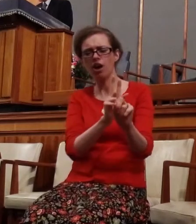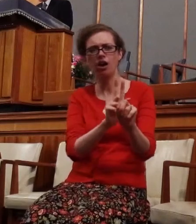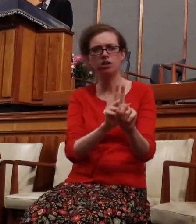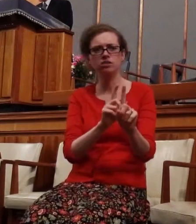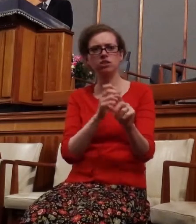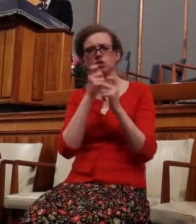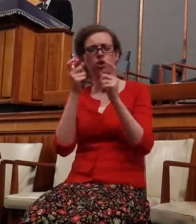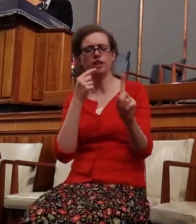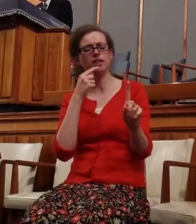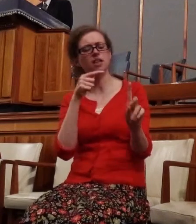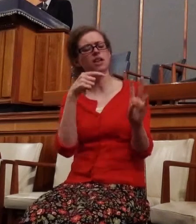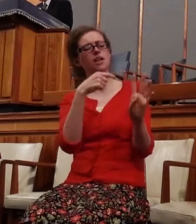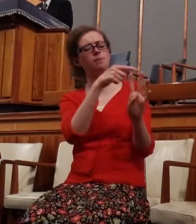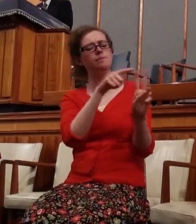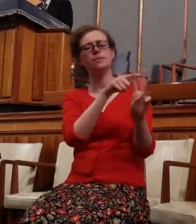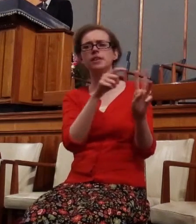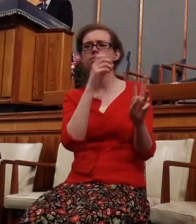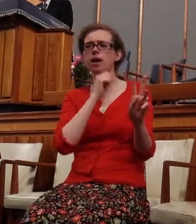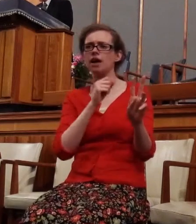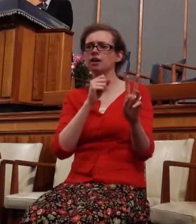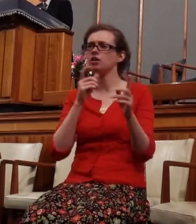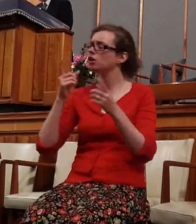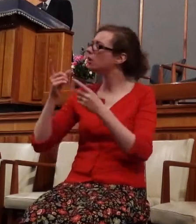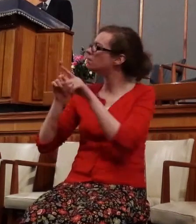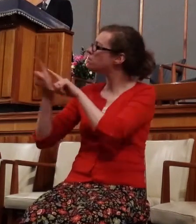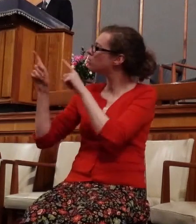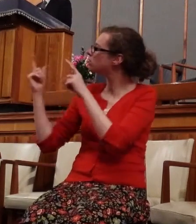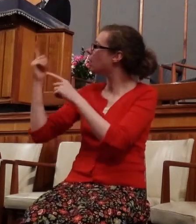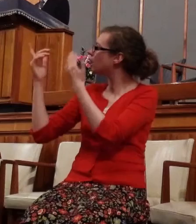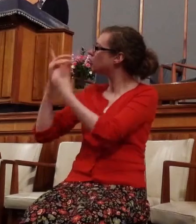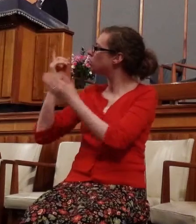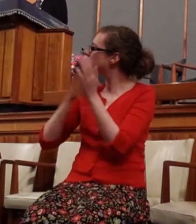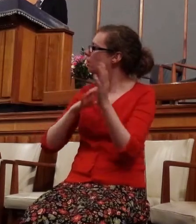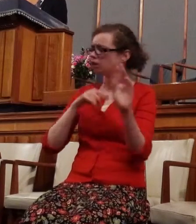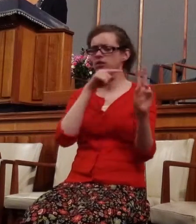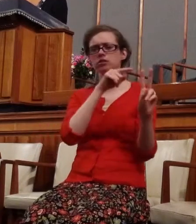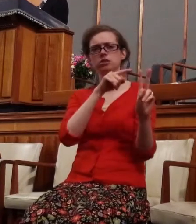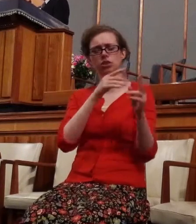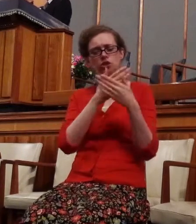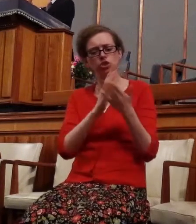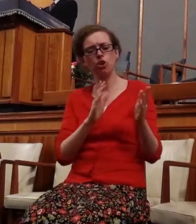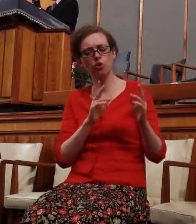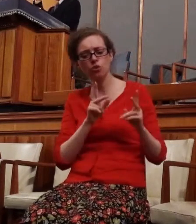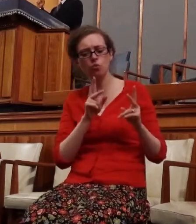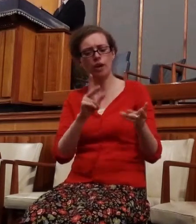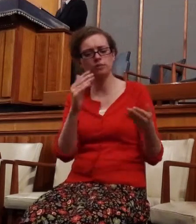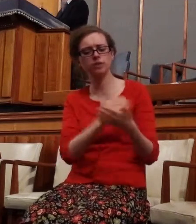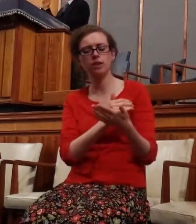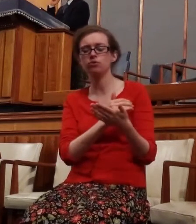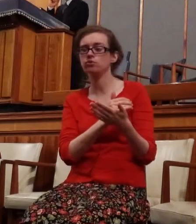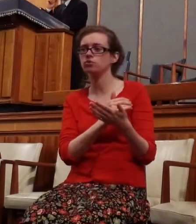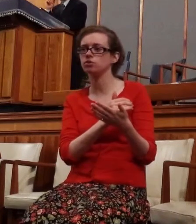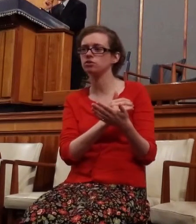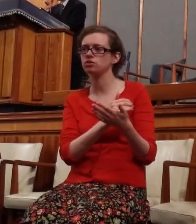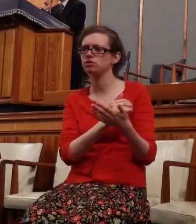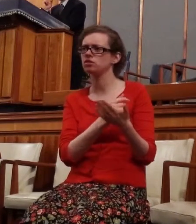the servants of the Most High God, which show unto us the way of salvation." I believe he heard that. The way